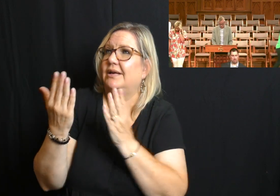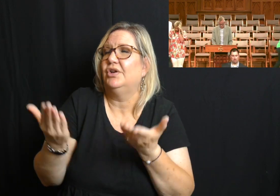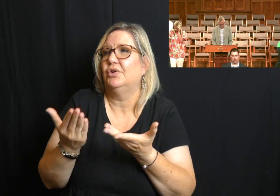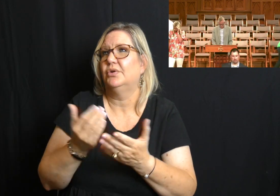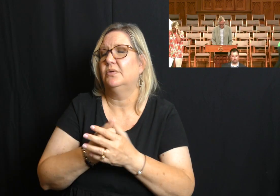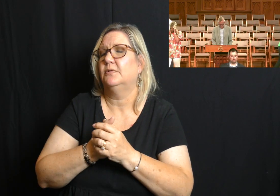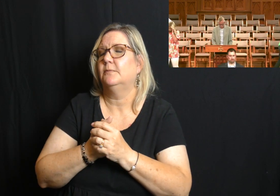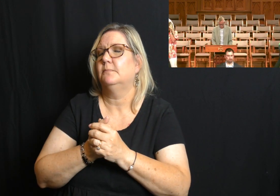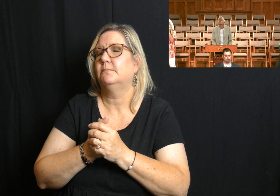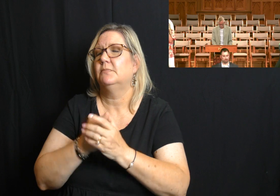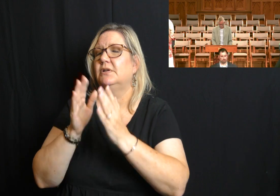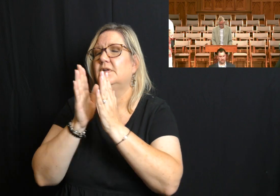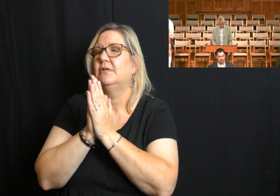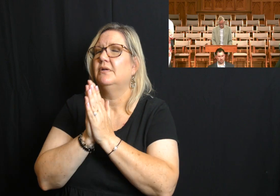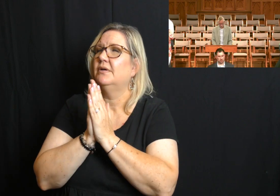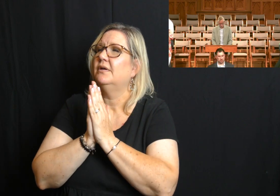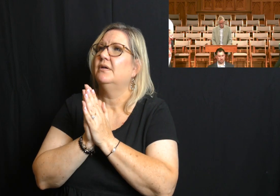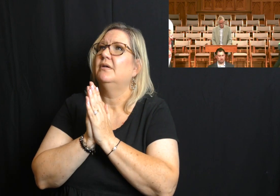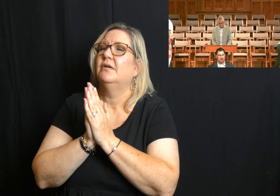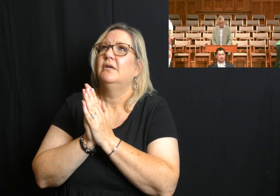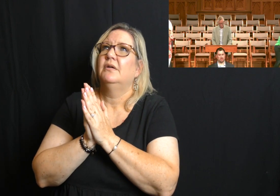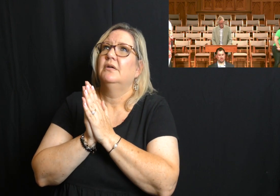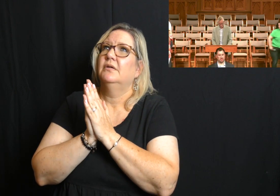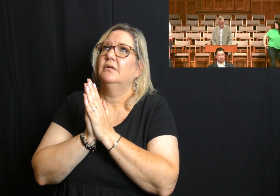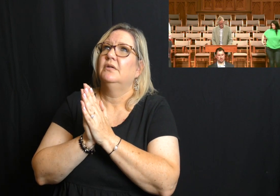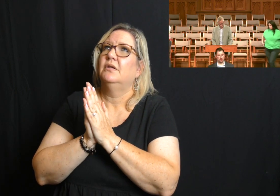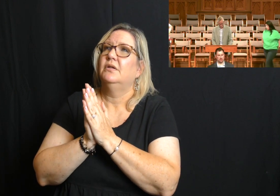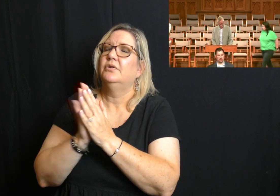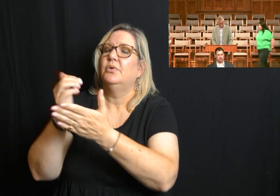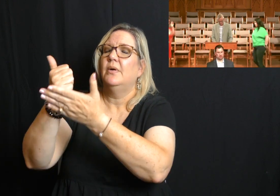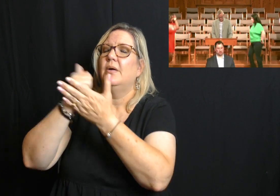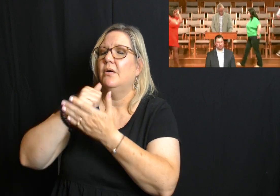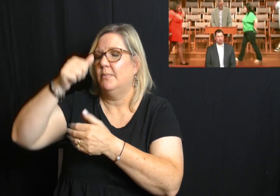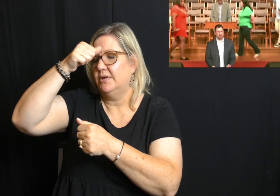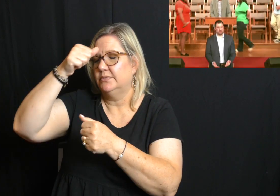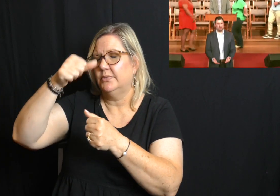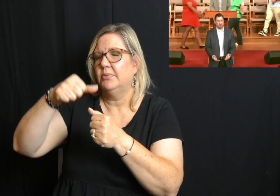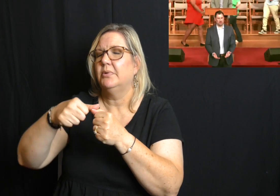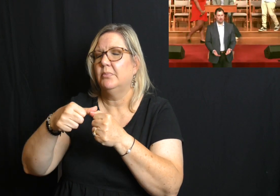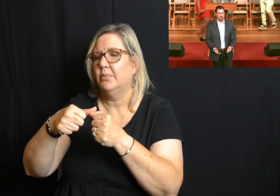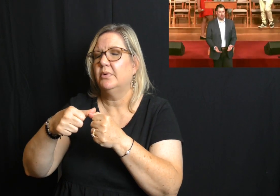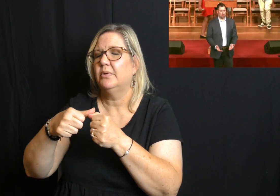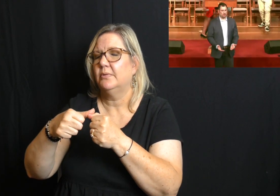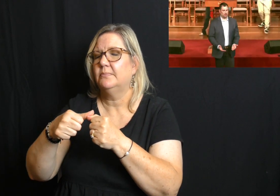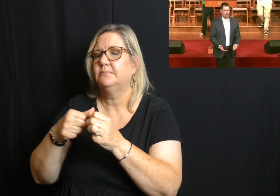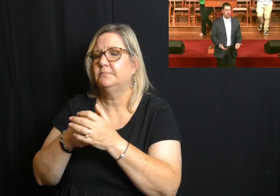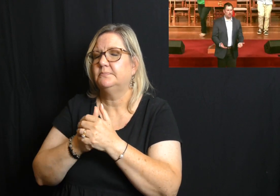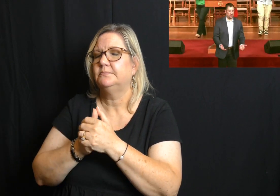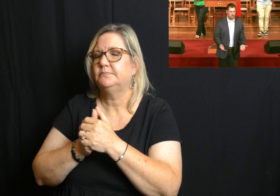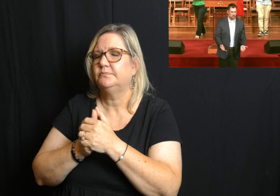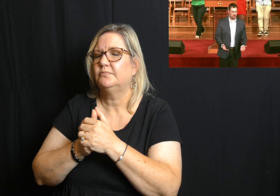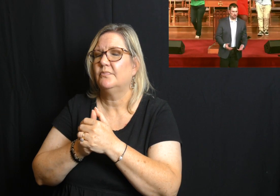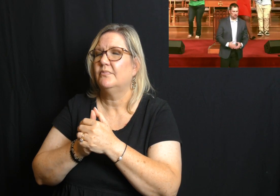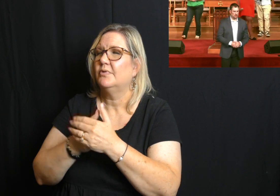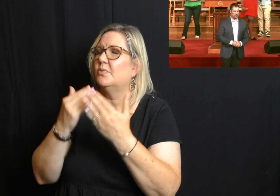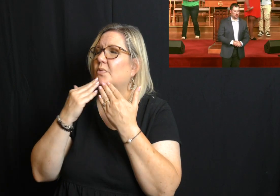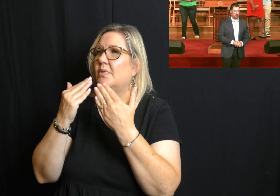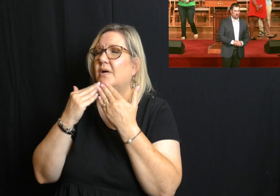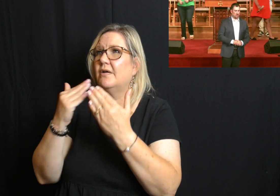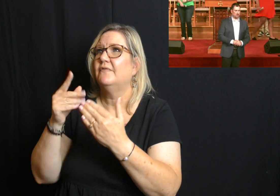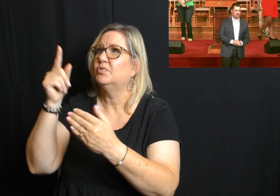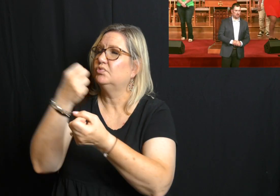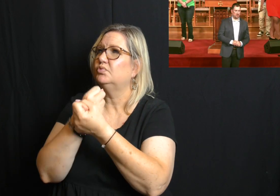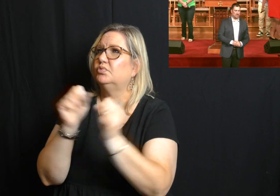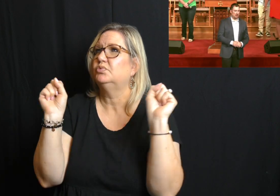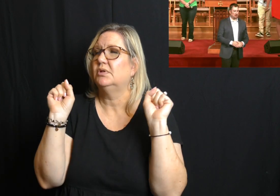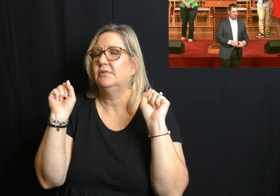And Lord, I pray, Lord, that you remind us of this morning. And we're so thankful for your rescue.